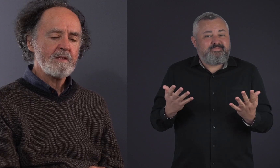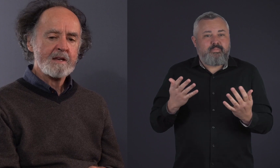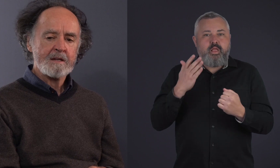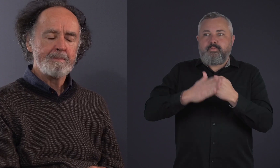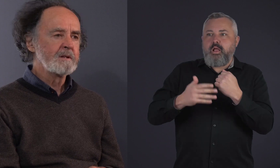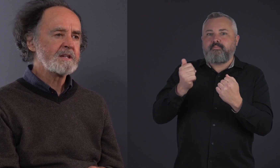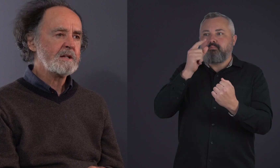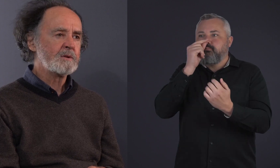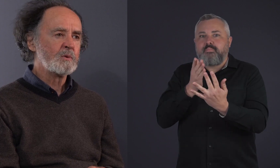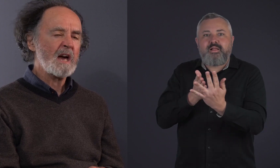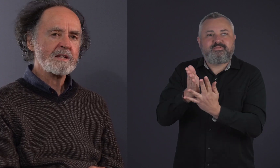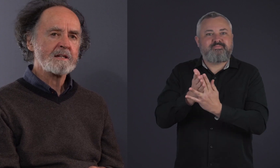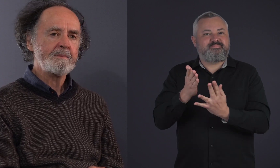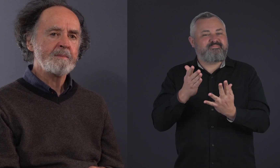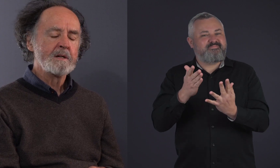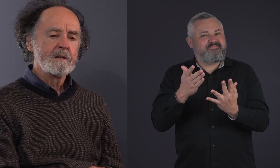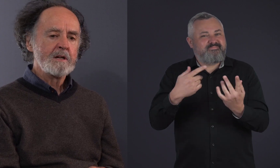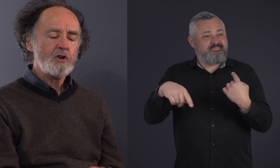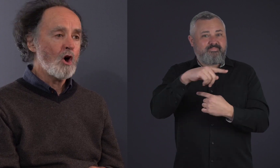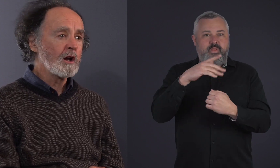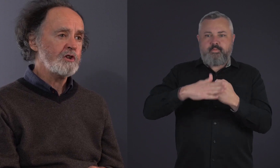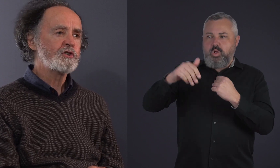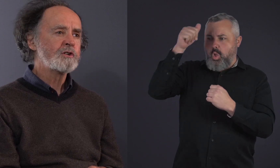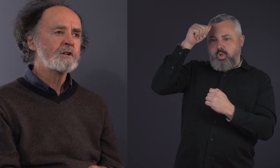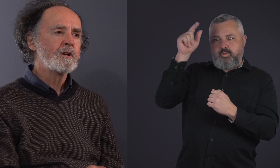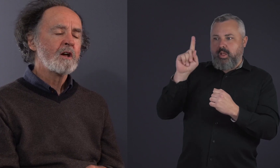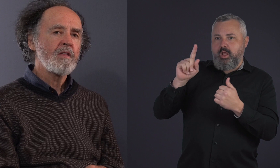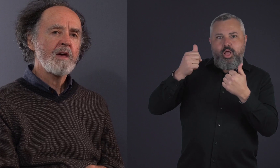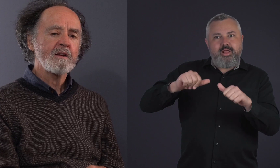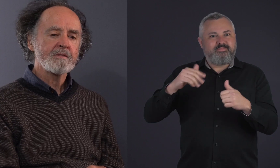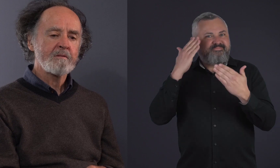that ability or that knowledge that